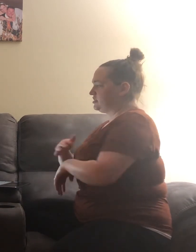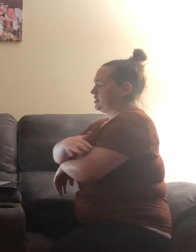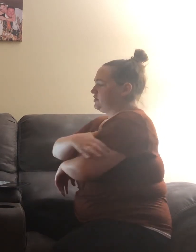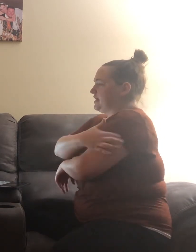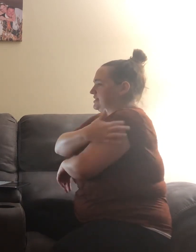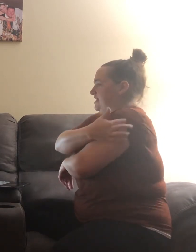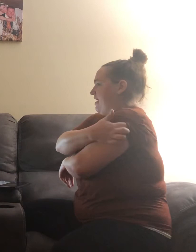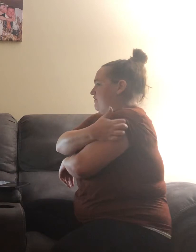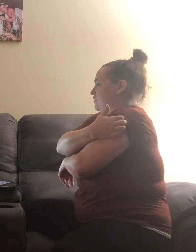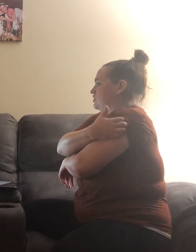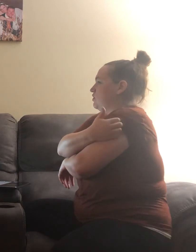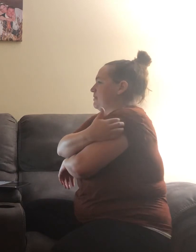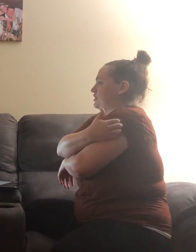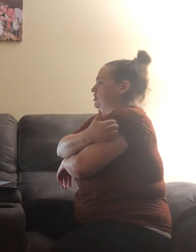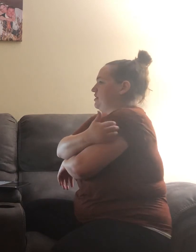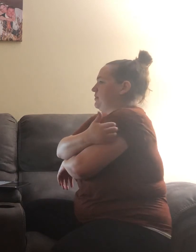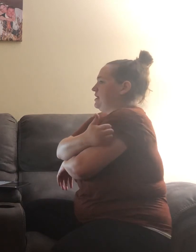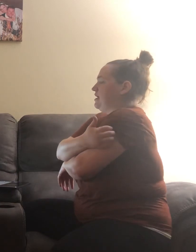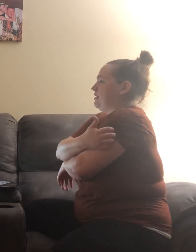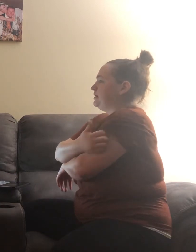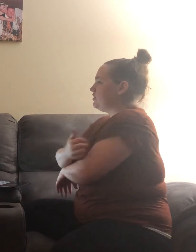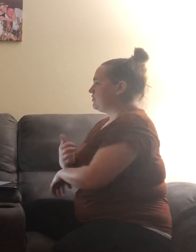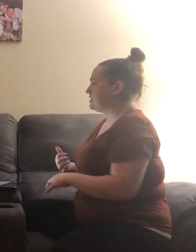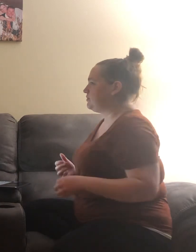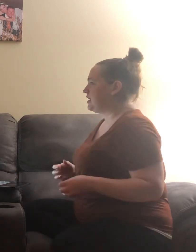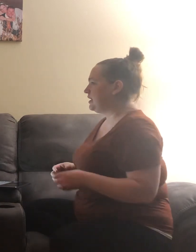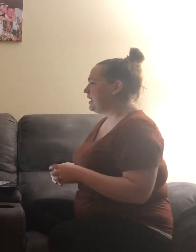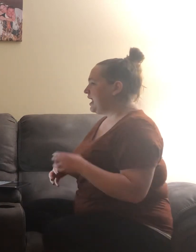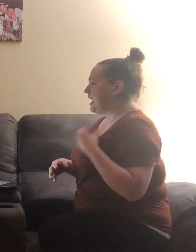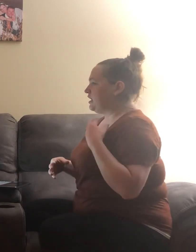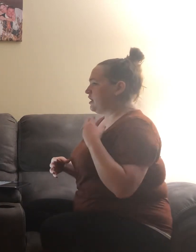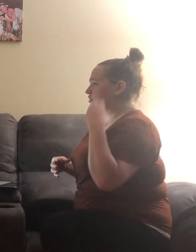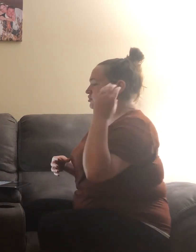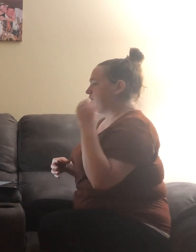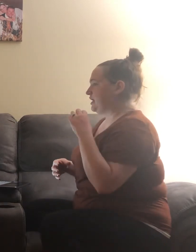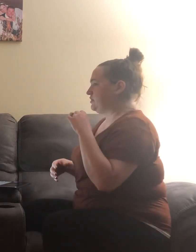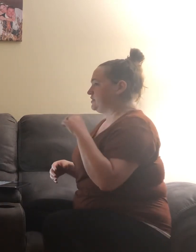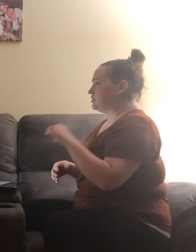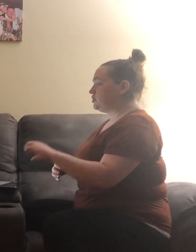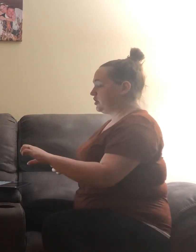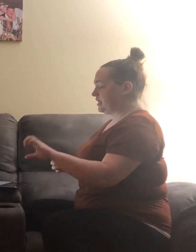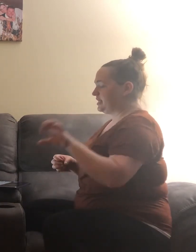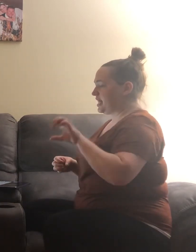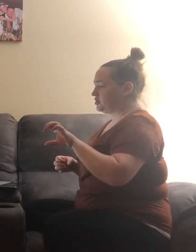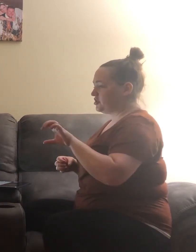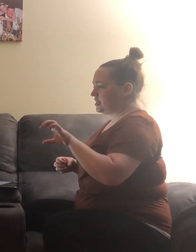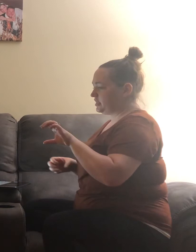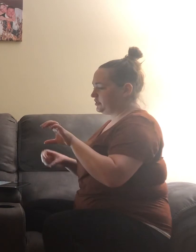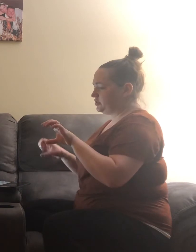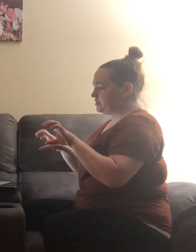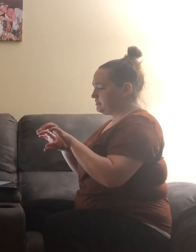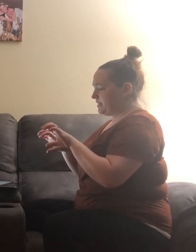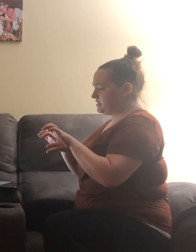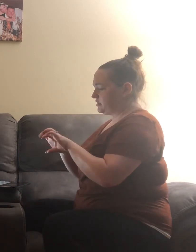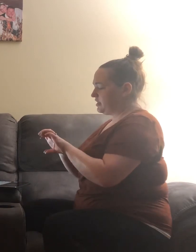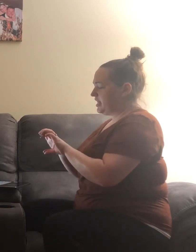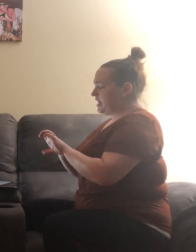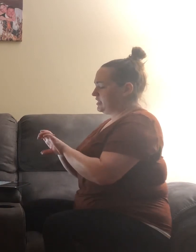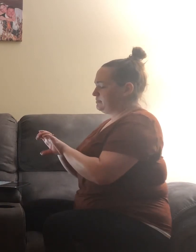like you guys didn't have one. So we'll make sure that we get you guys one, and I'll show you how to use it. So you're going to attach your inhaler to the spacer, and it's basically